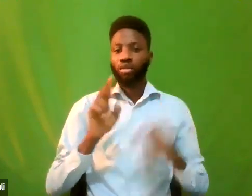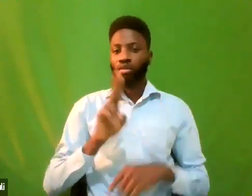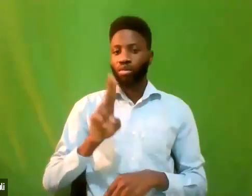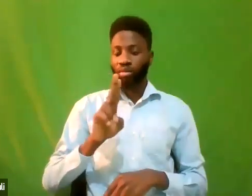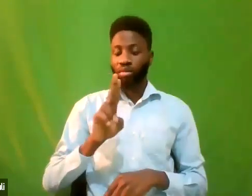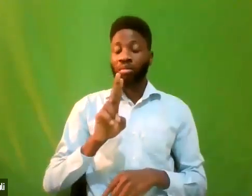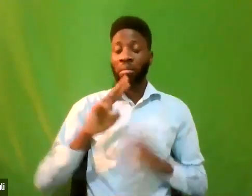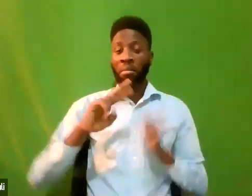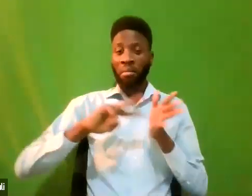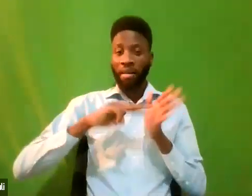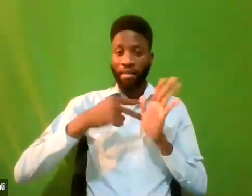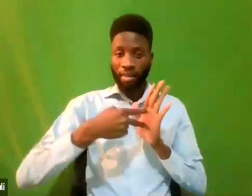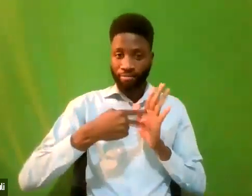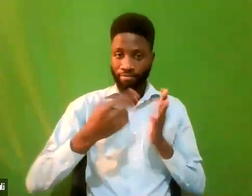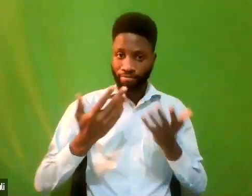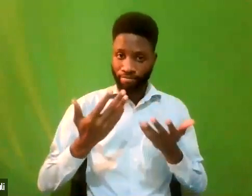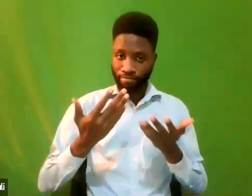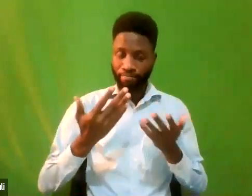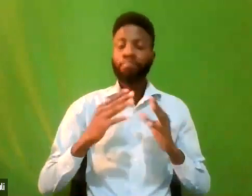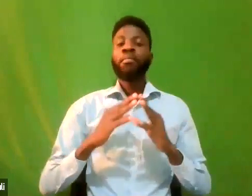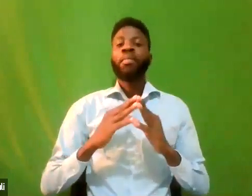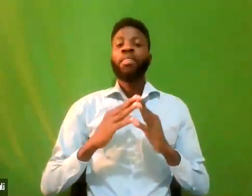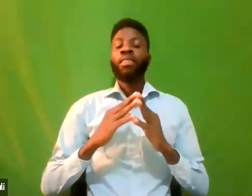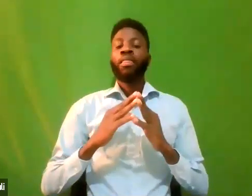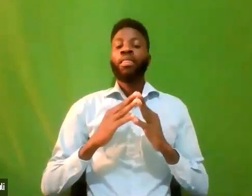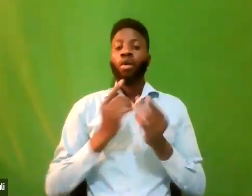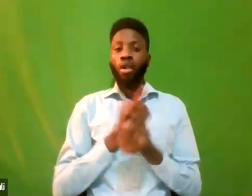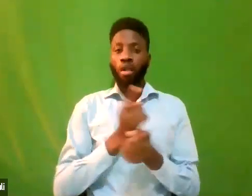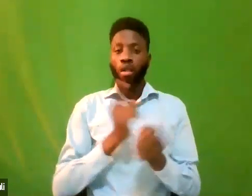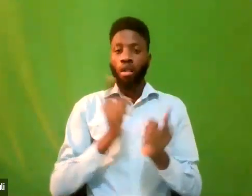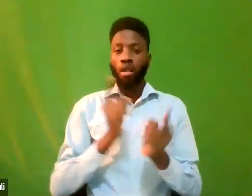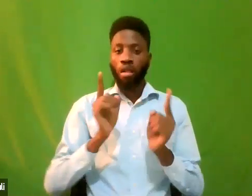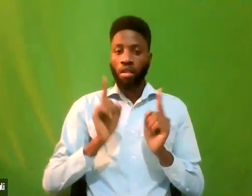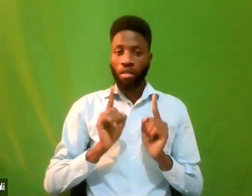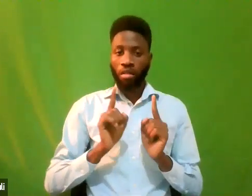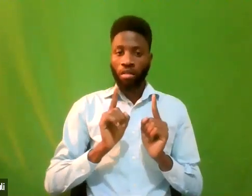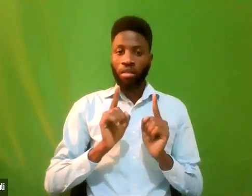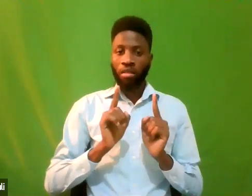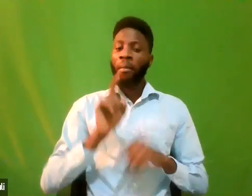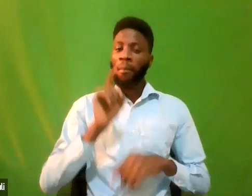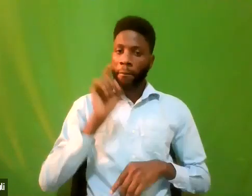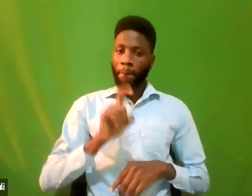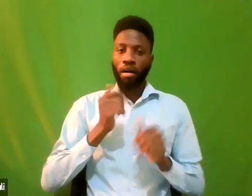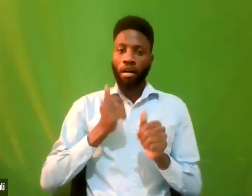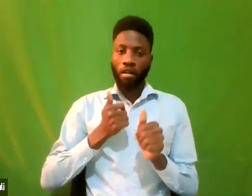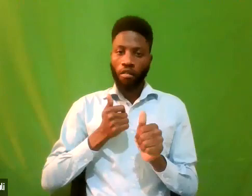Therefore, it means that all of us will have to follow the discussion and